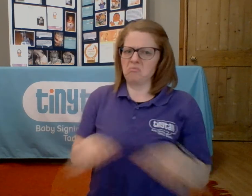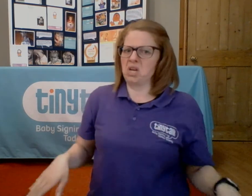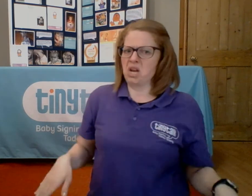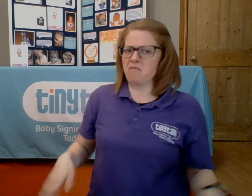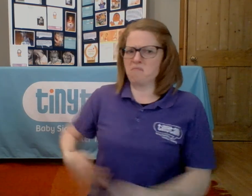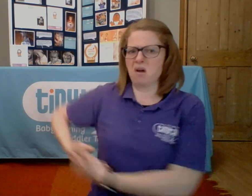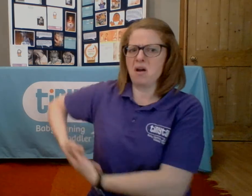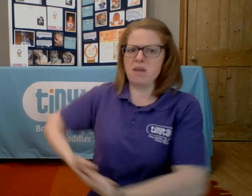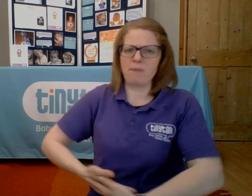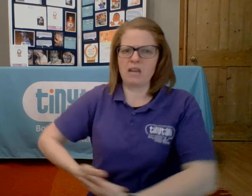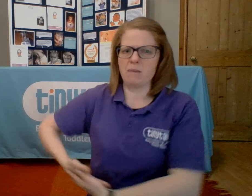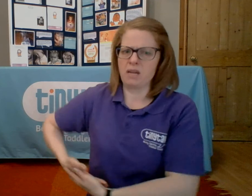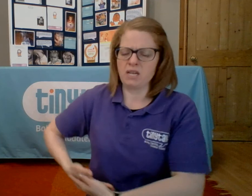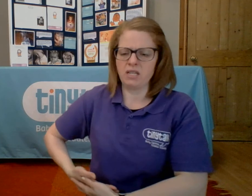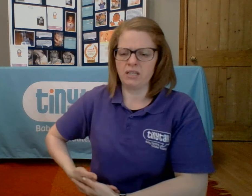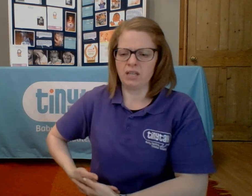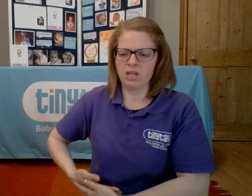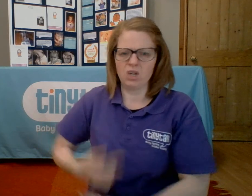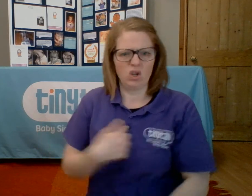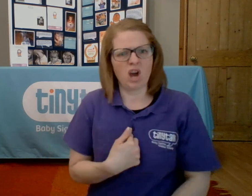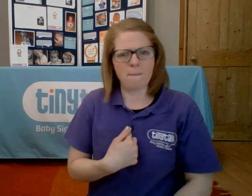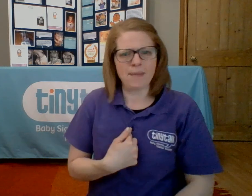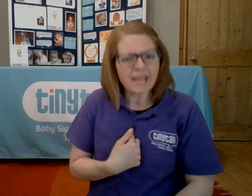none of my babies look like me.